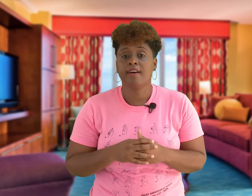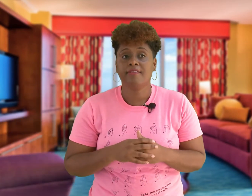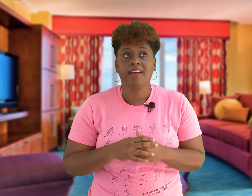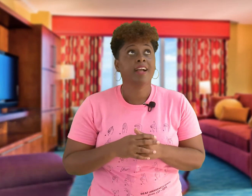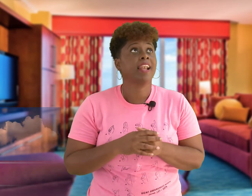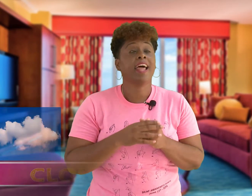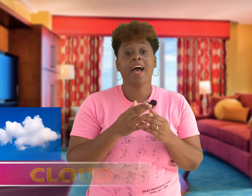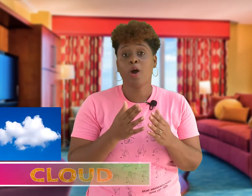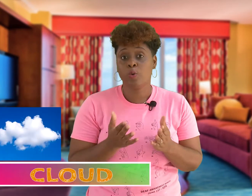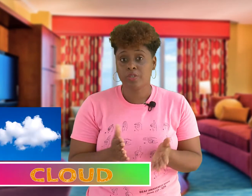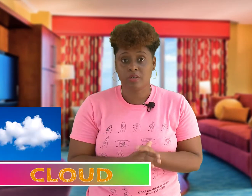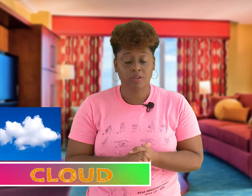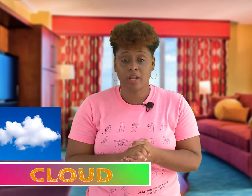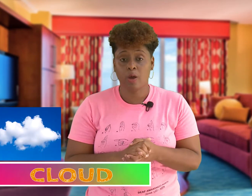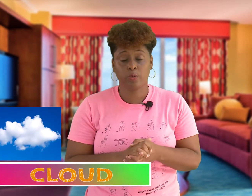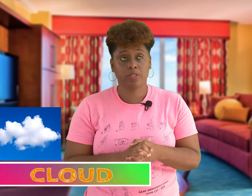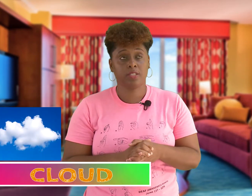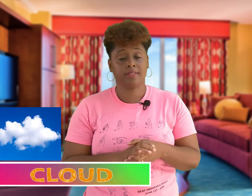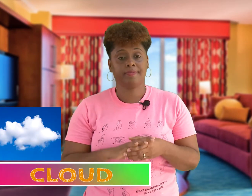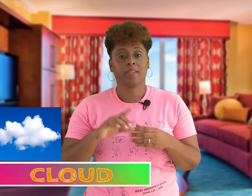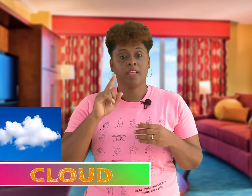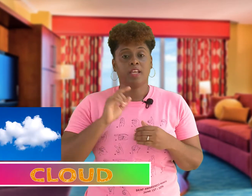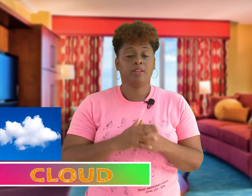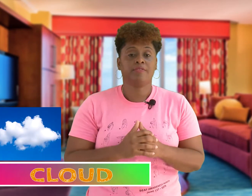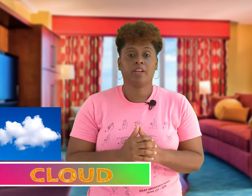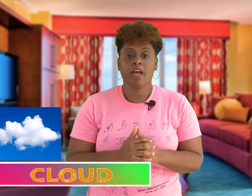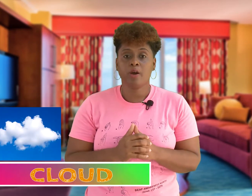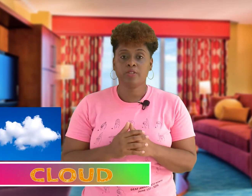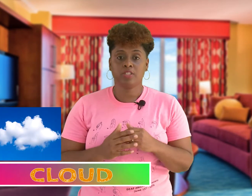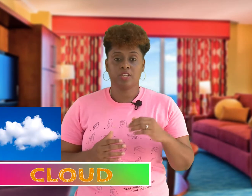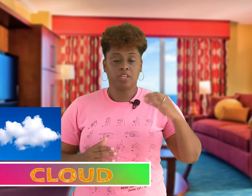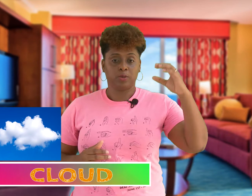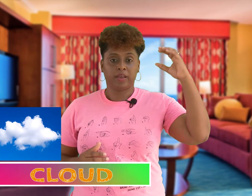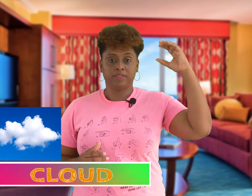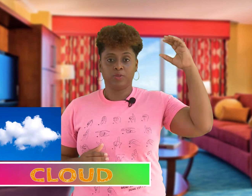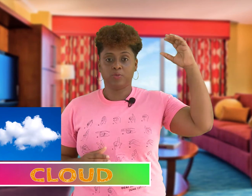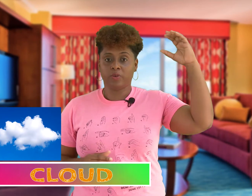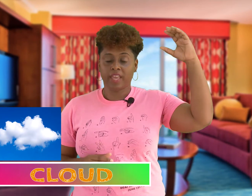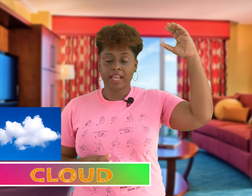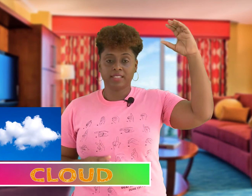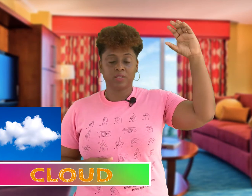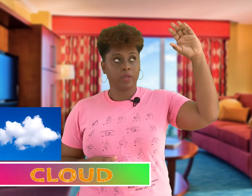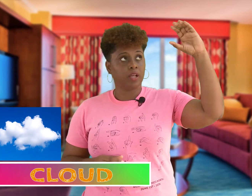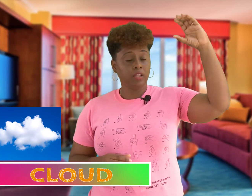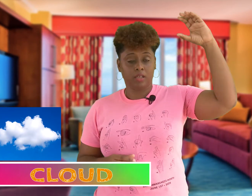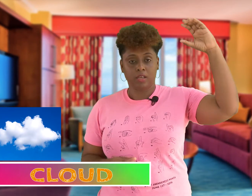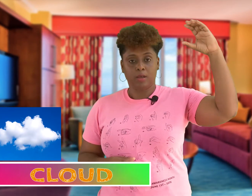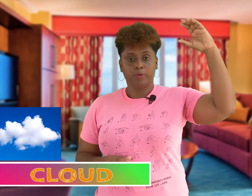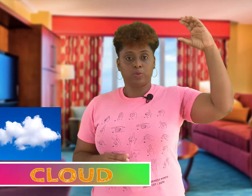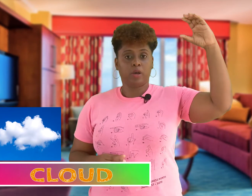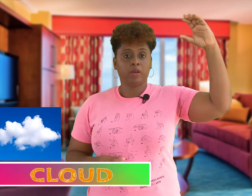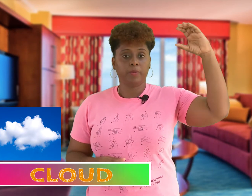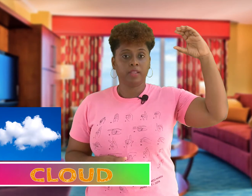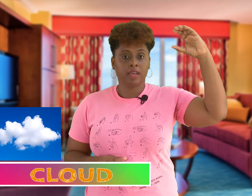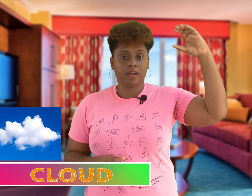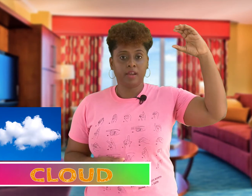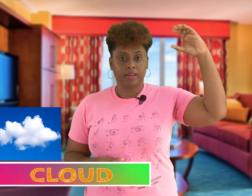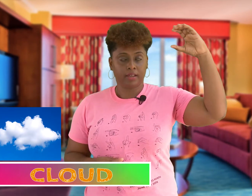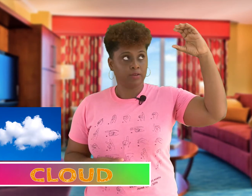have cloud, or clouds. Now for clouds, you have to use both your hands as well. Put one up in the air